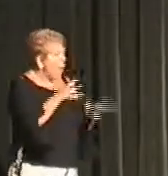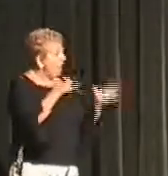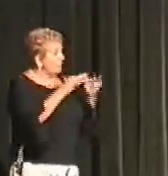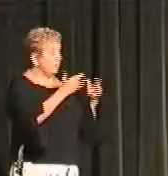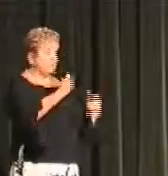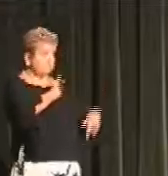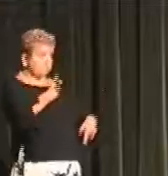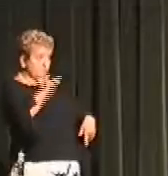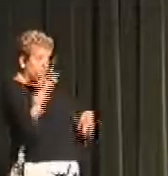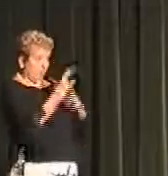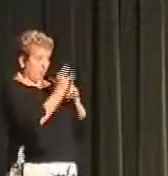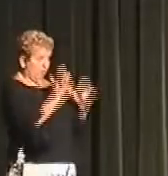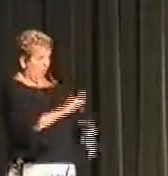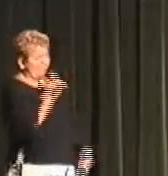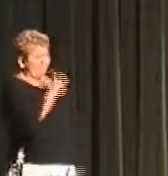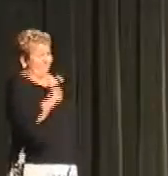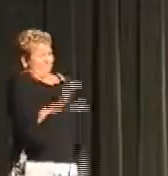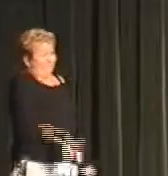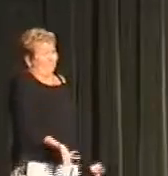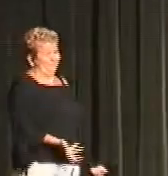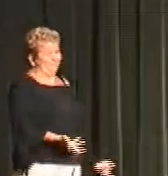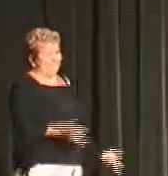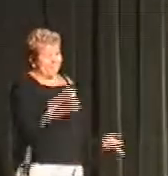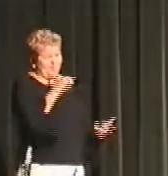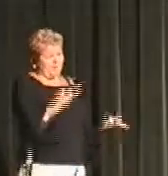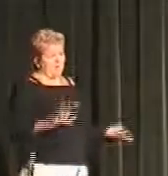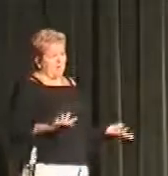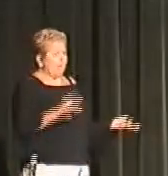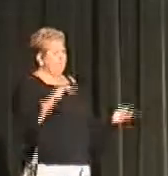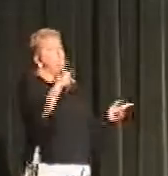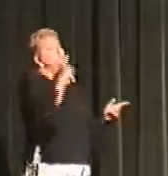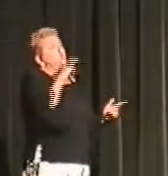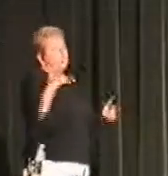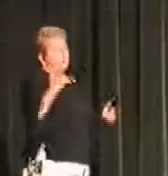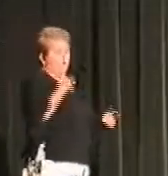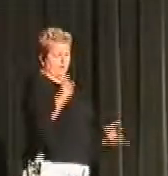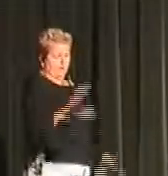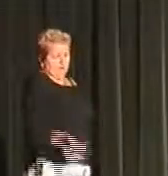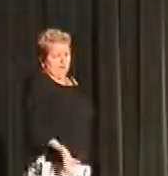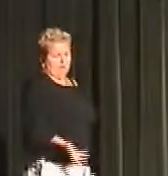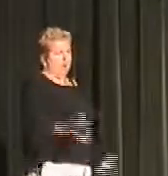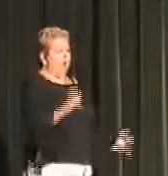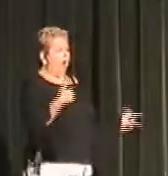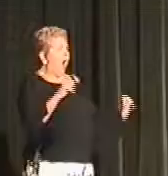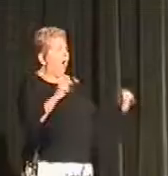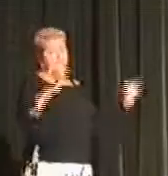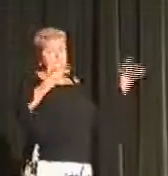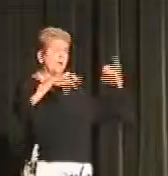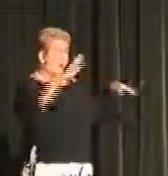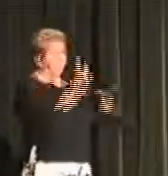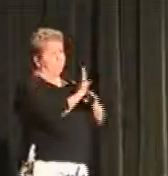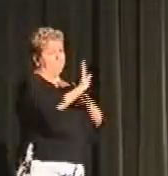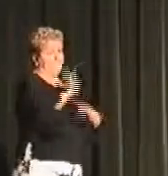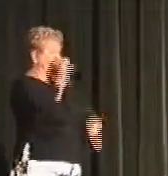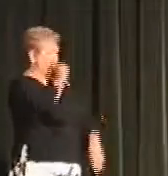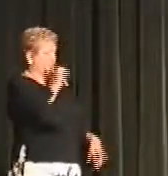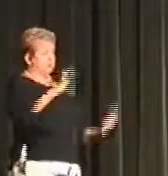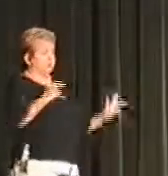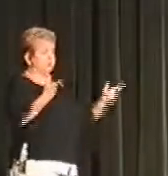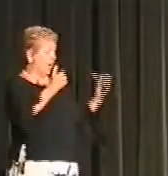an alcoholic, that I couldn't possibly be an alcoholic, that I really was far too young to be an alcoholic, that I had places to go, people to see, things to do. I had my whole life ahead of me. I wasn't